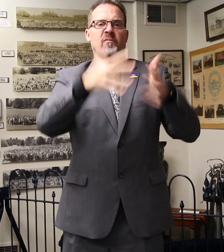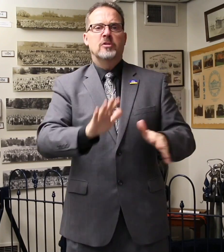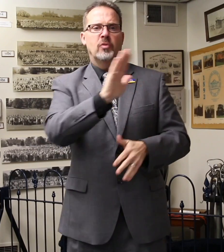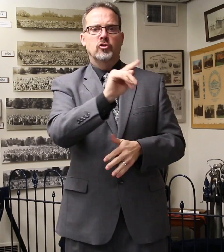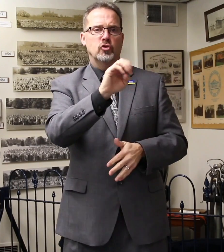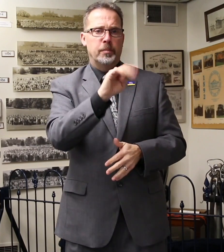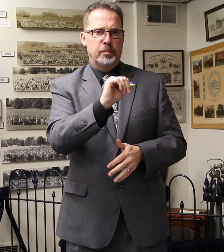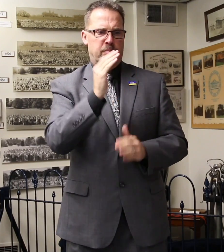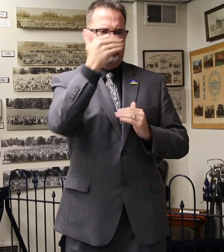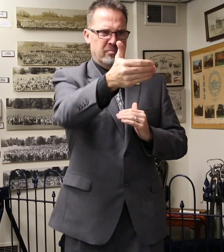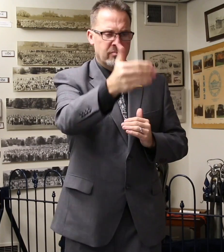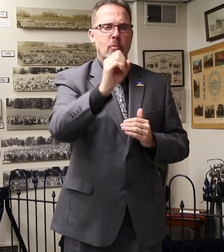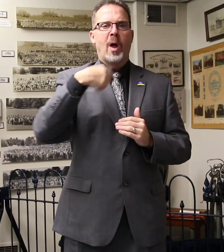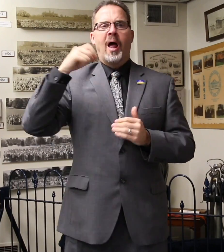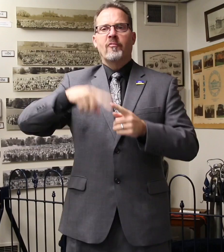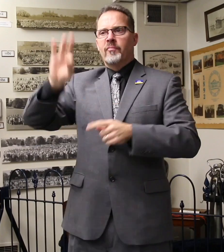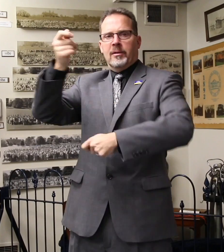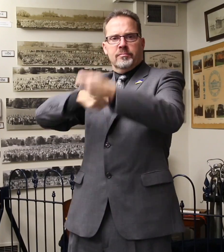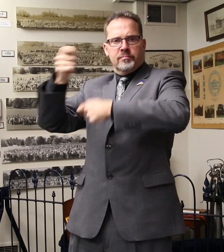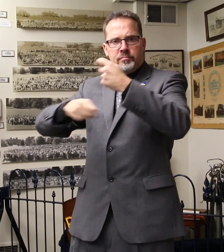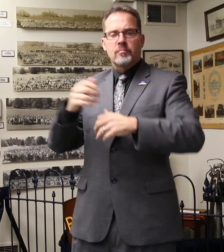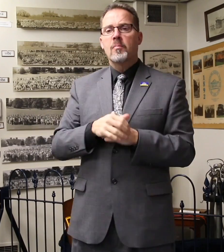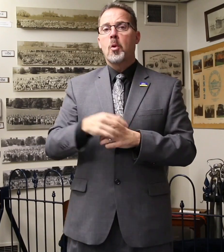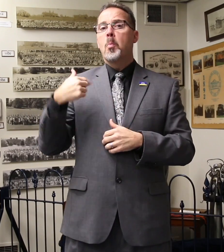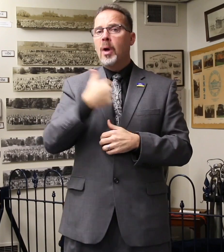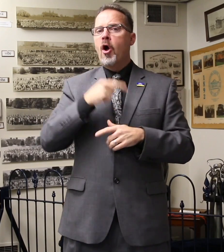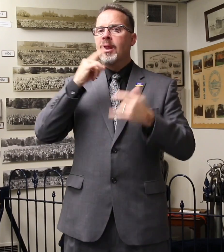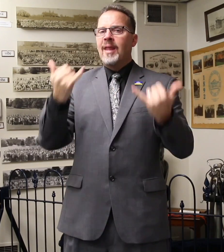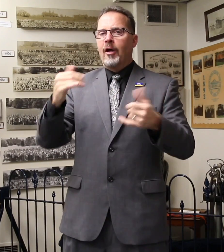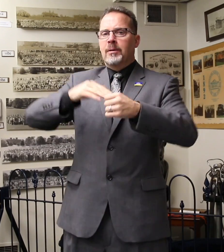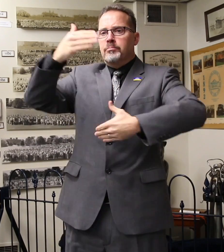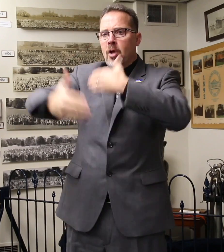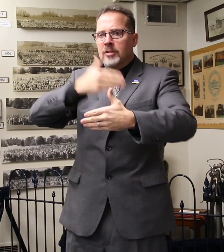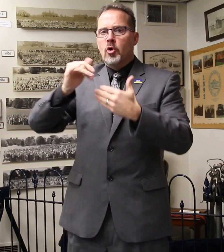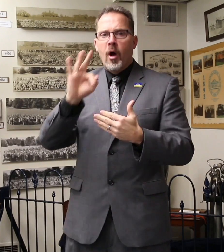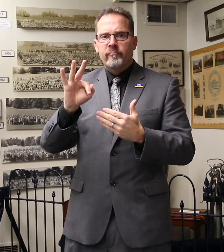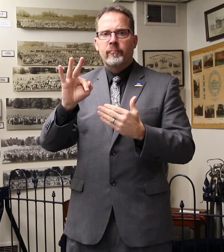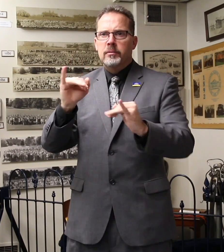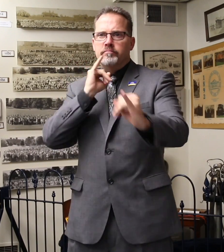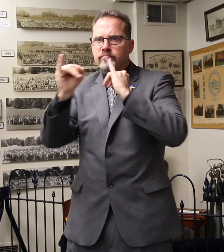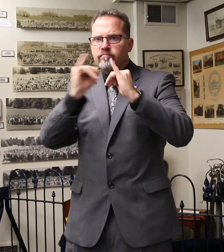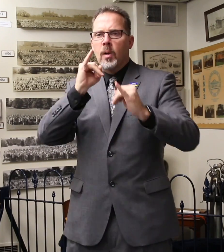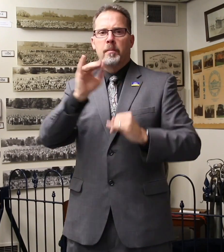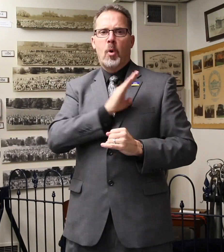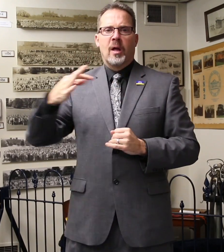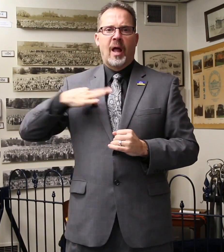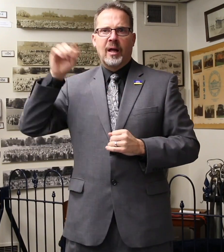for each board member. For those board members who are approaching the end of their term, we are looking to fill those positions, so we're conducting interviews